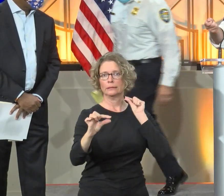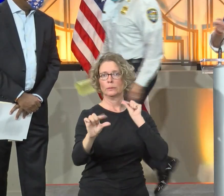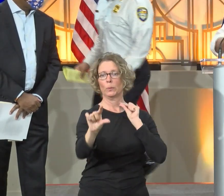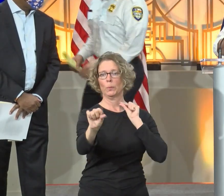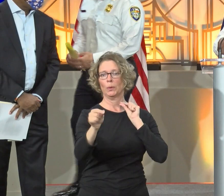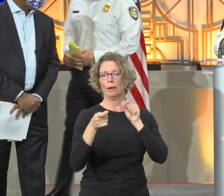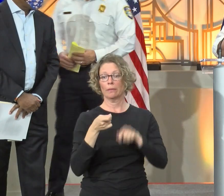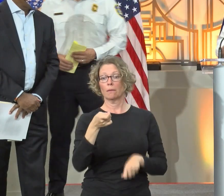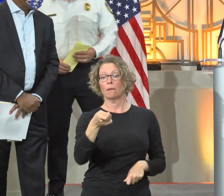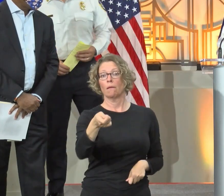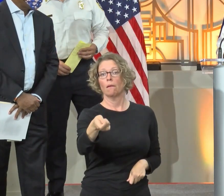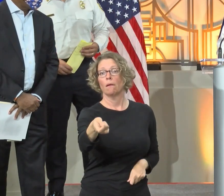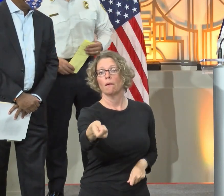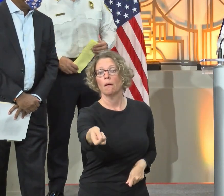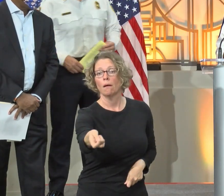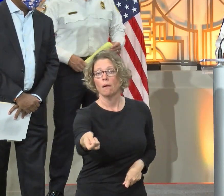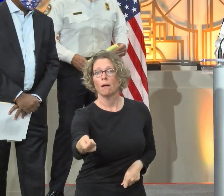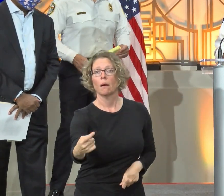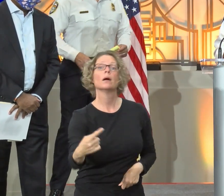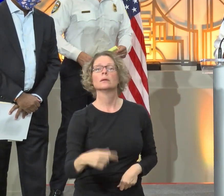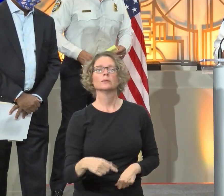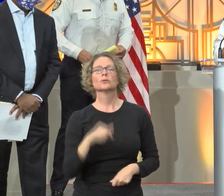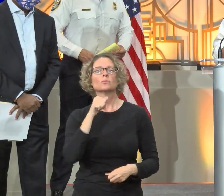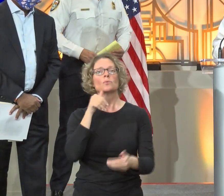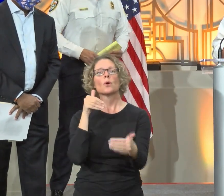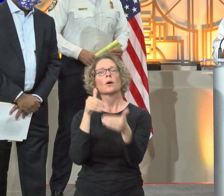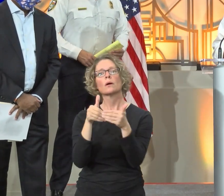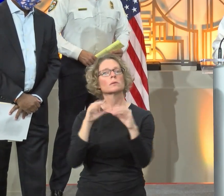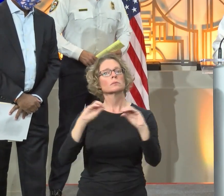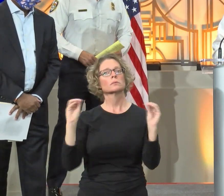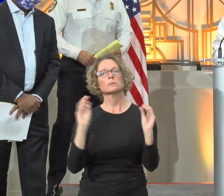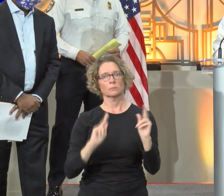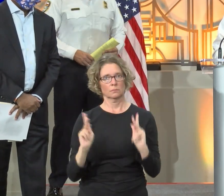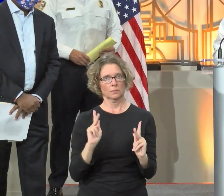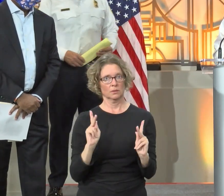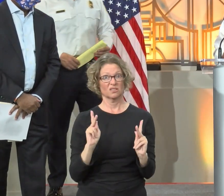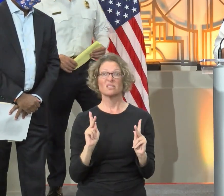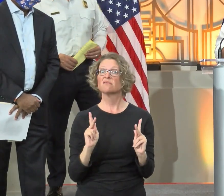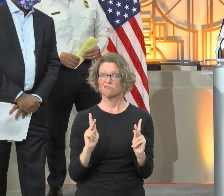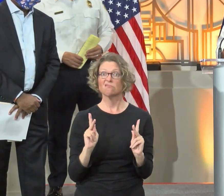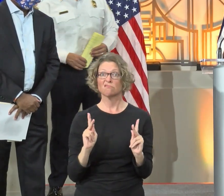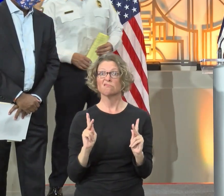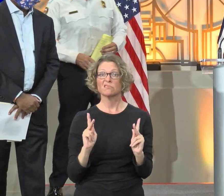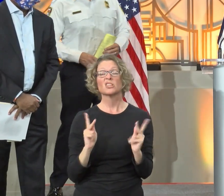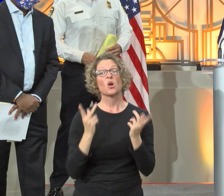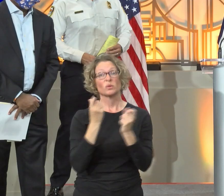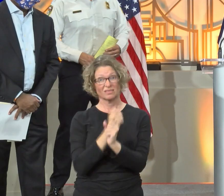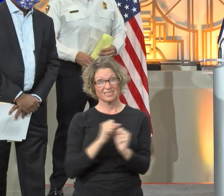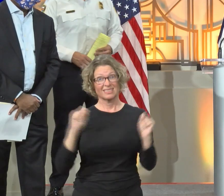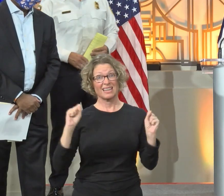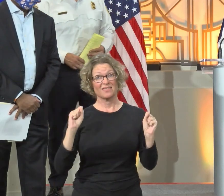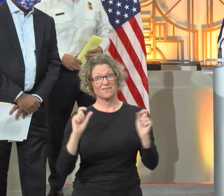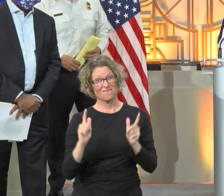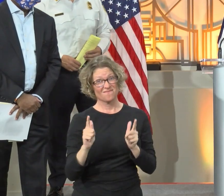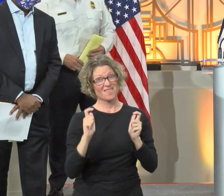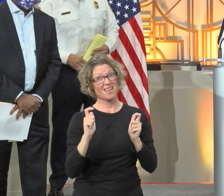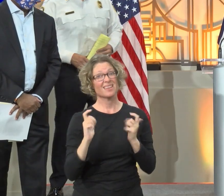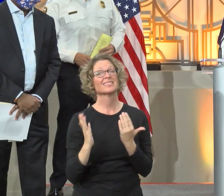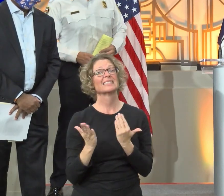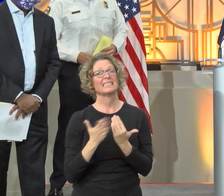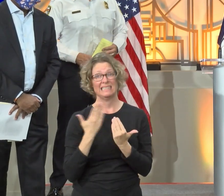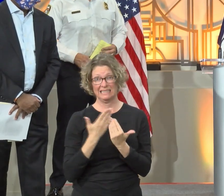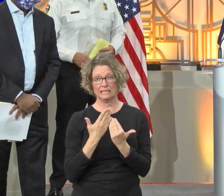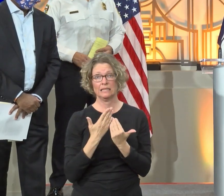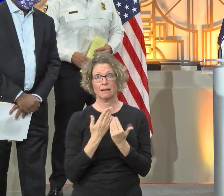end, and they hand it to you, and you do it from there. So you don't get close to anyone. So they are extremely safe, and it's extremely fast and easy